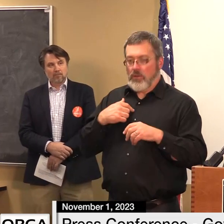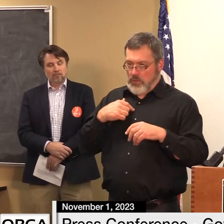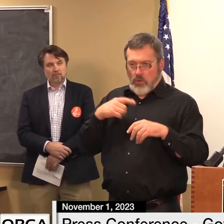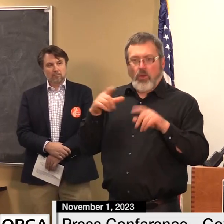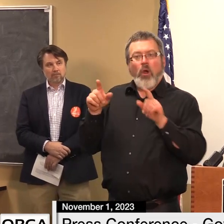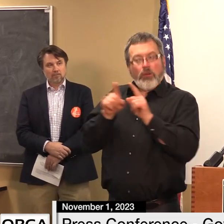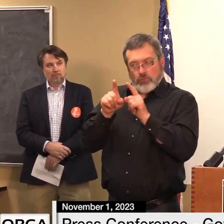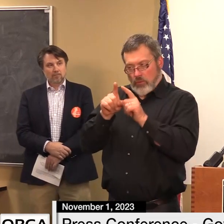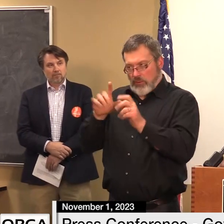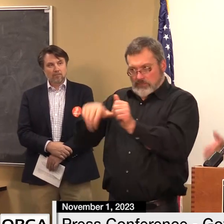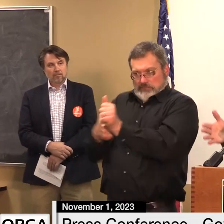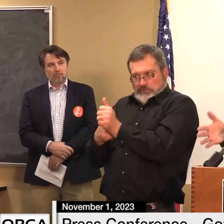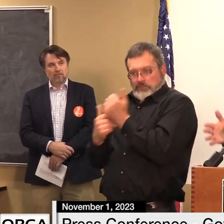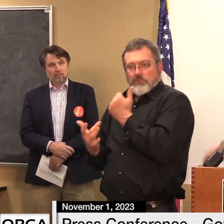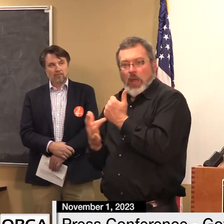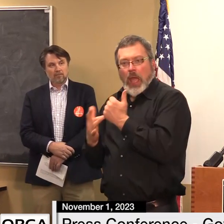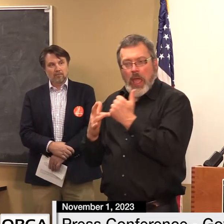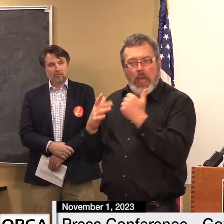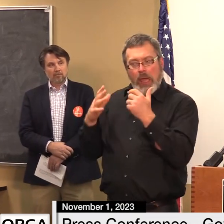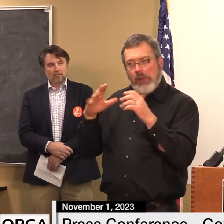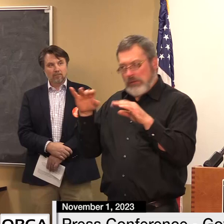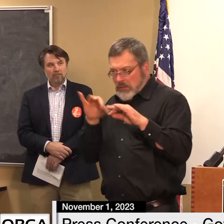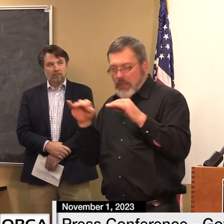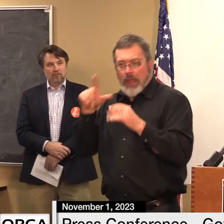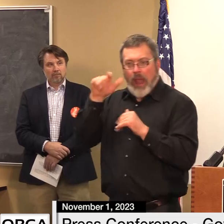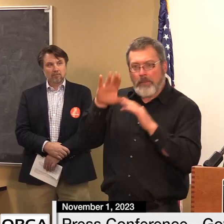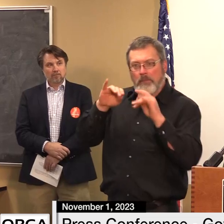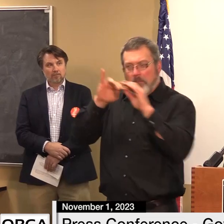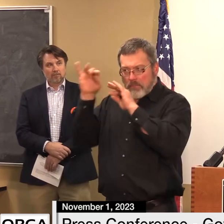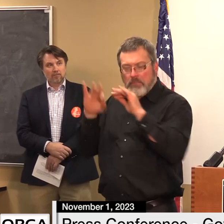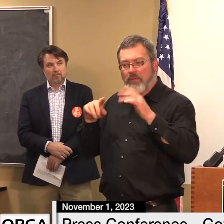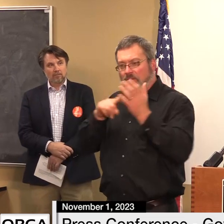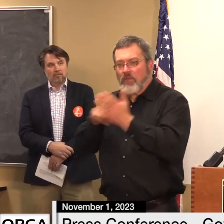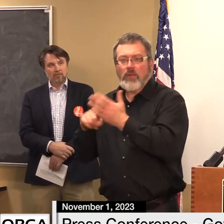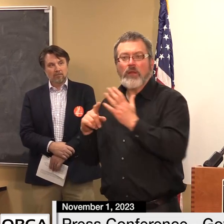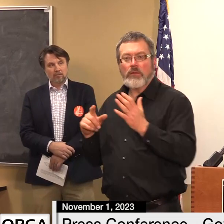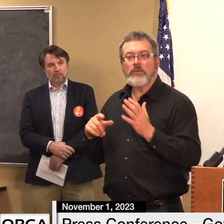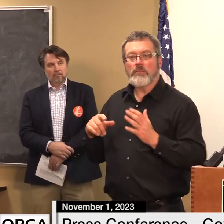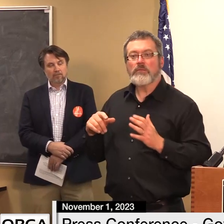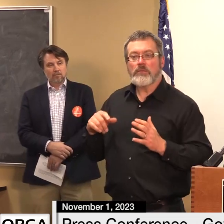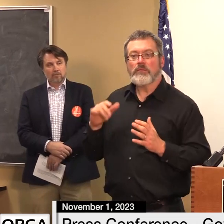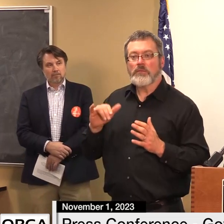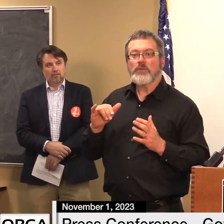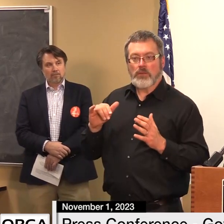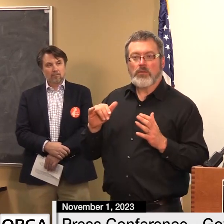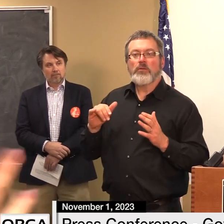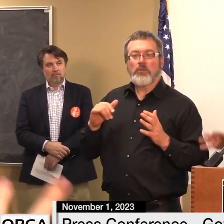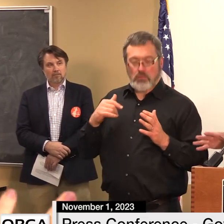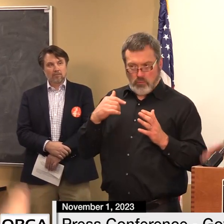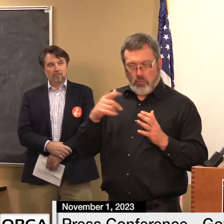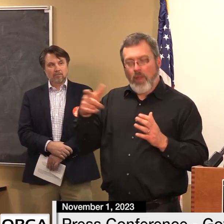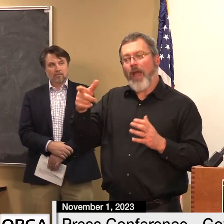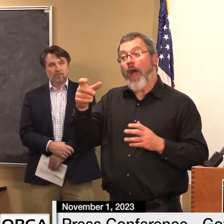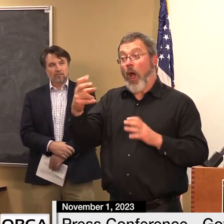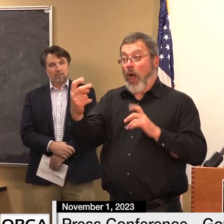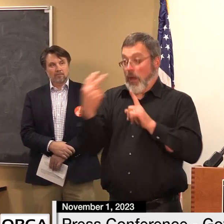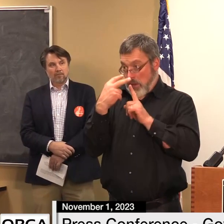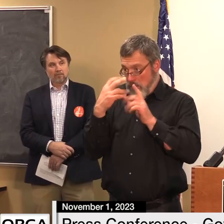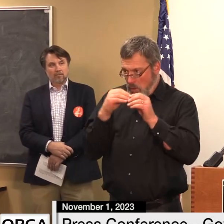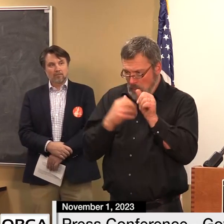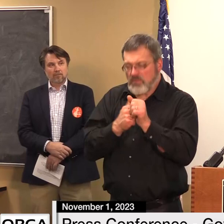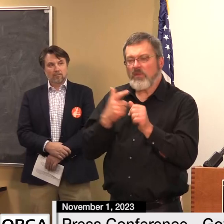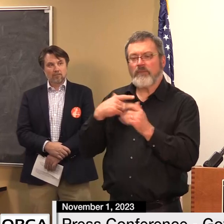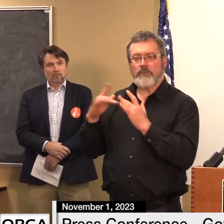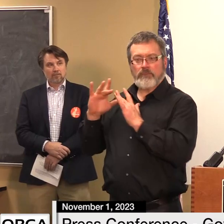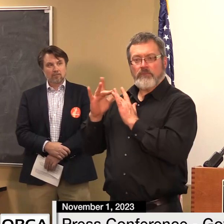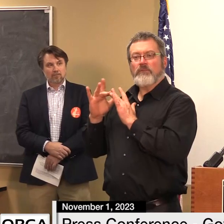these cases. Major Trudeau gives weekly updates on these online, and he is the lead investigator on this,